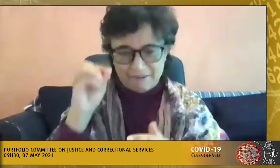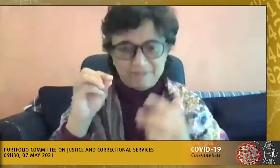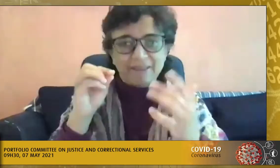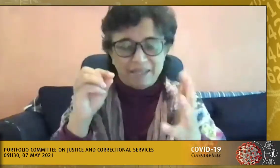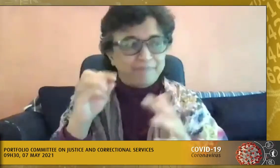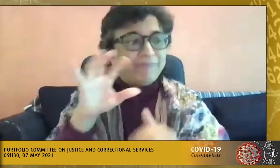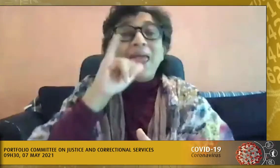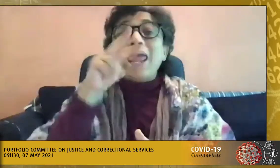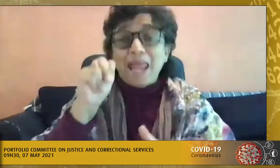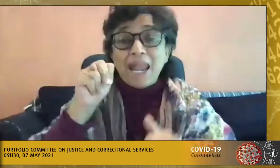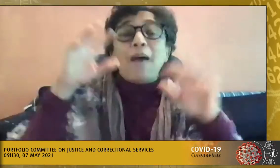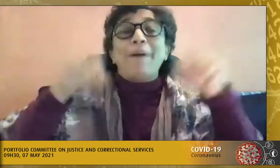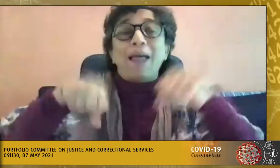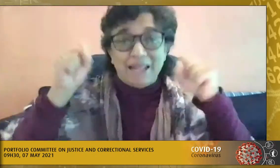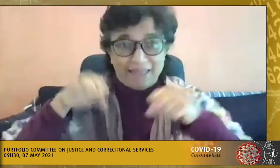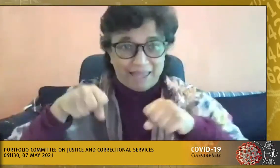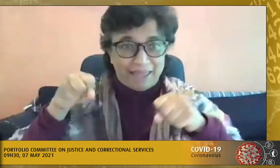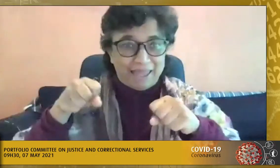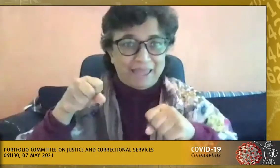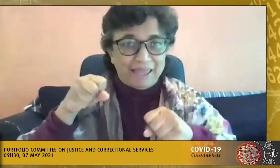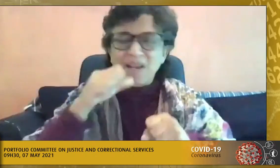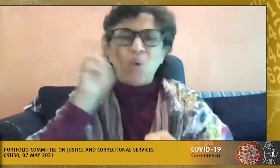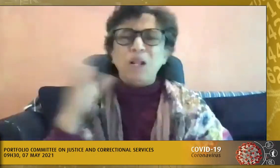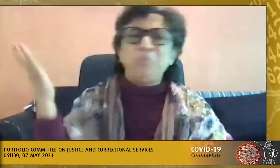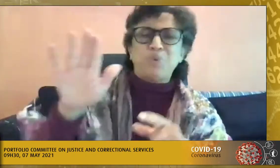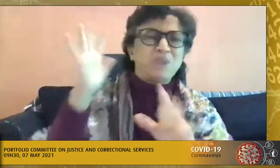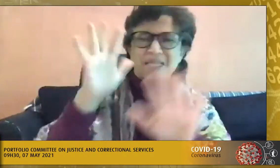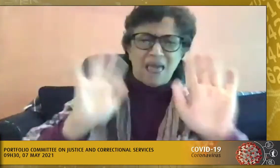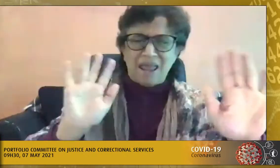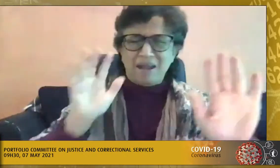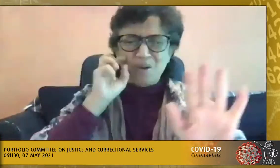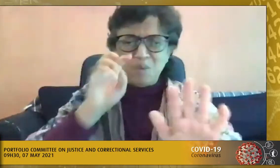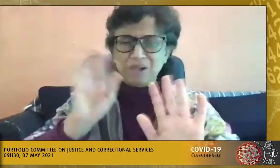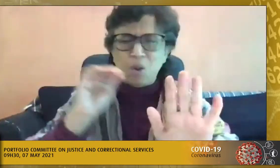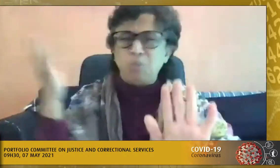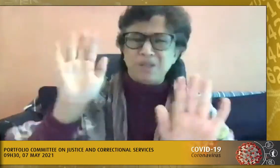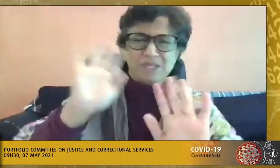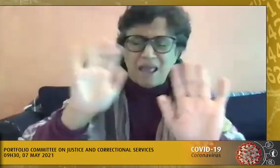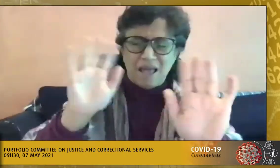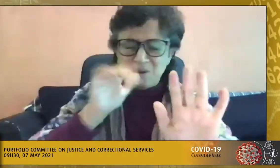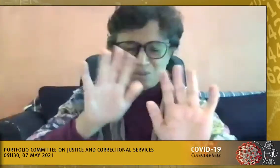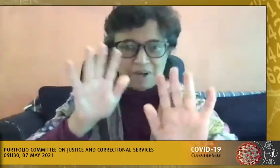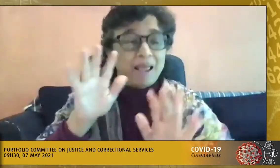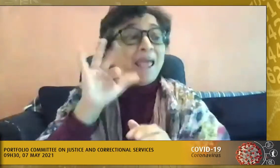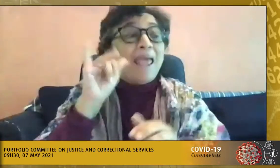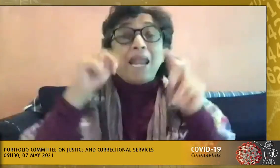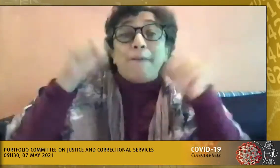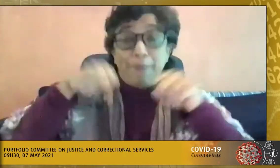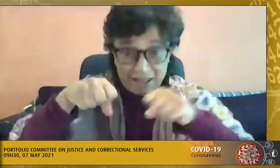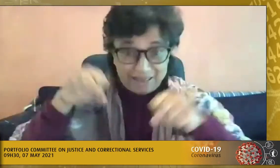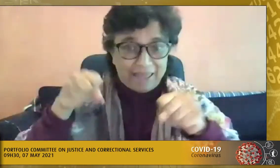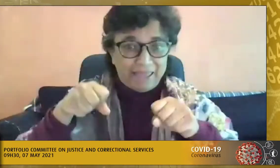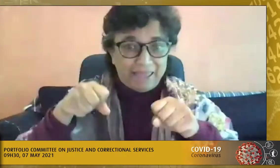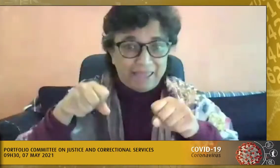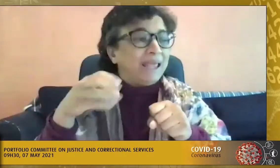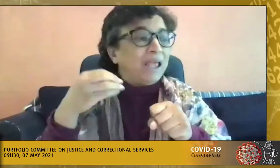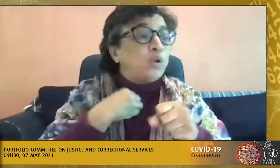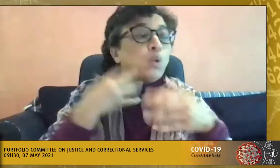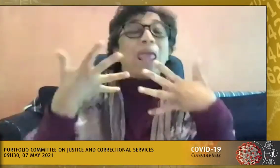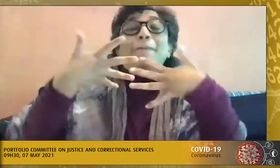um still and the still end the slide 70 the inability all right you don't have to put up the slide um